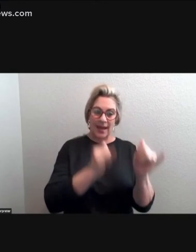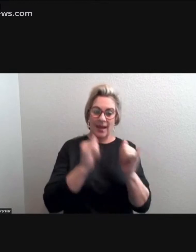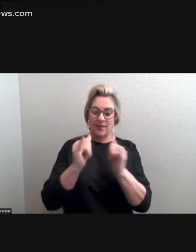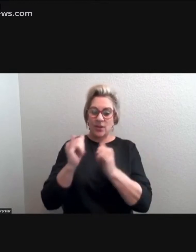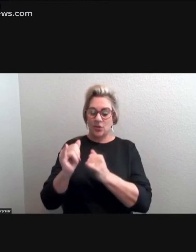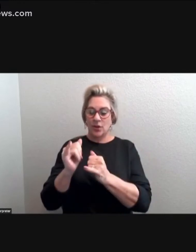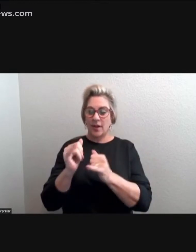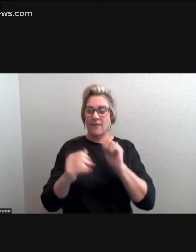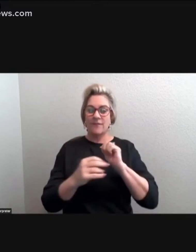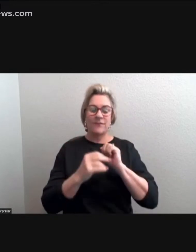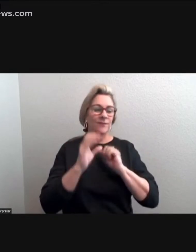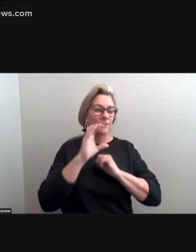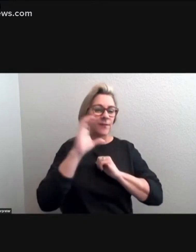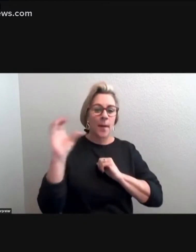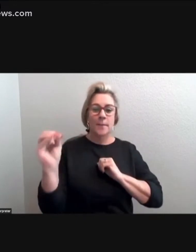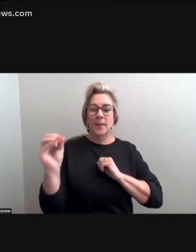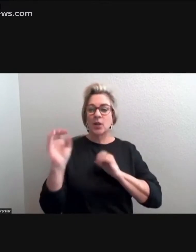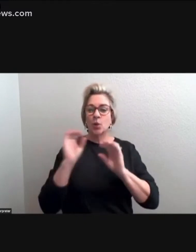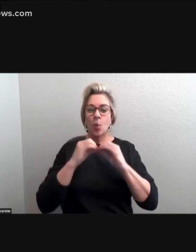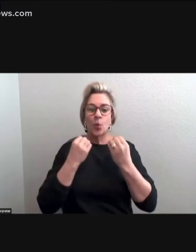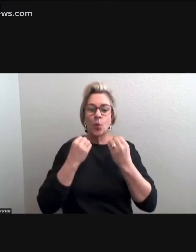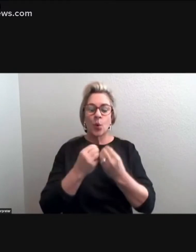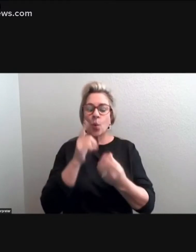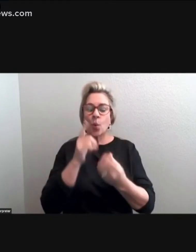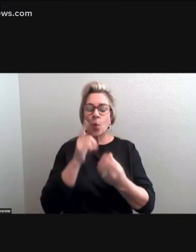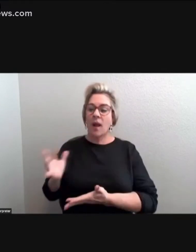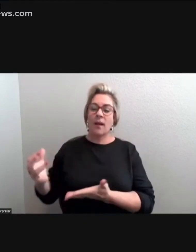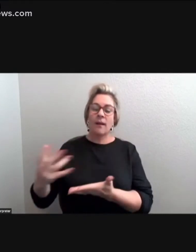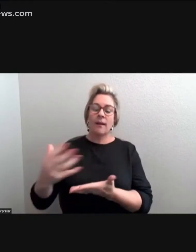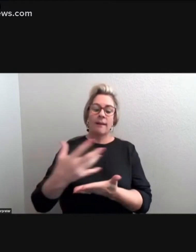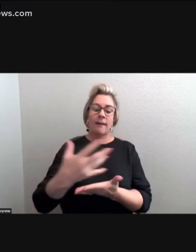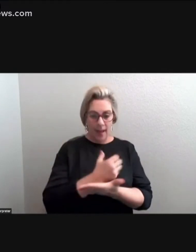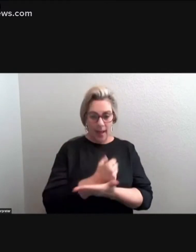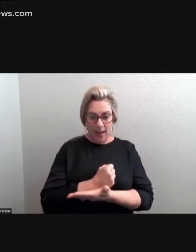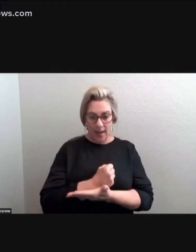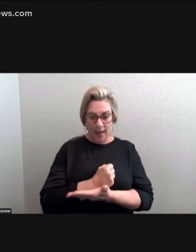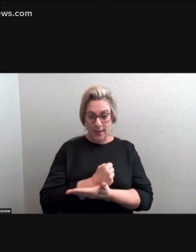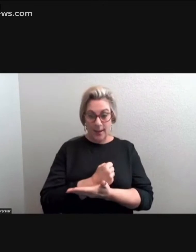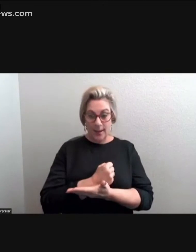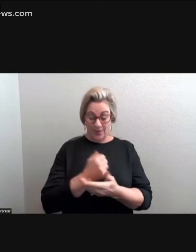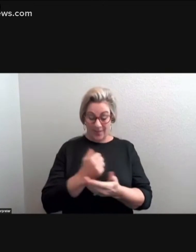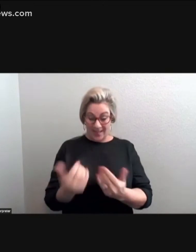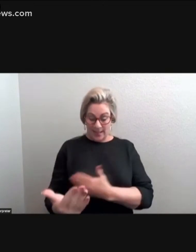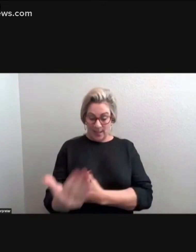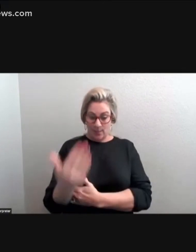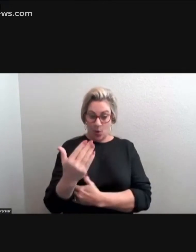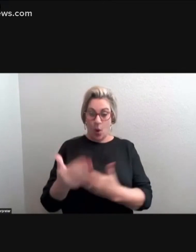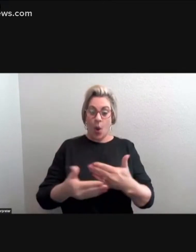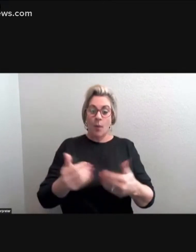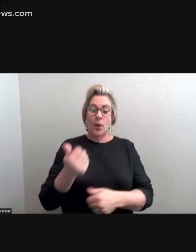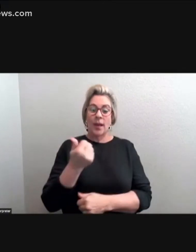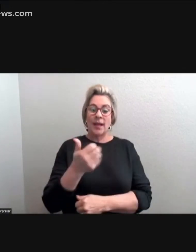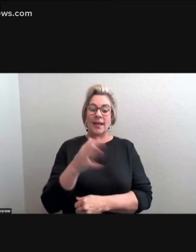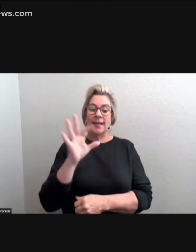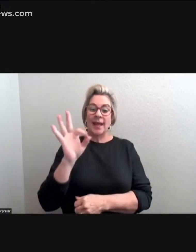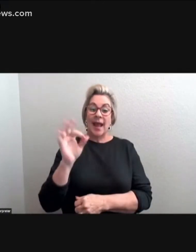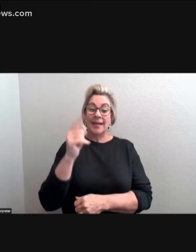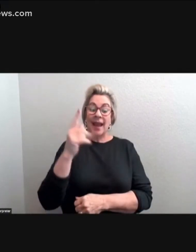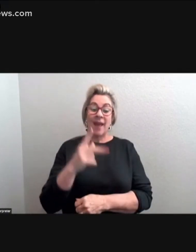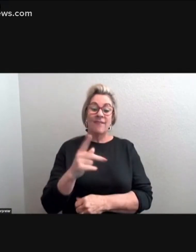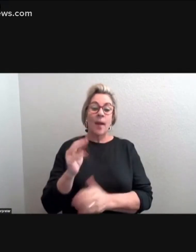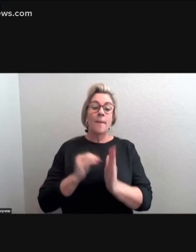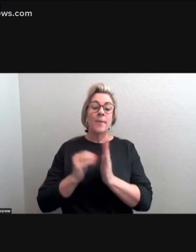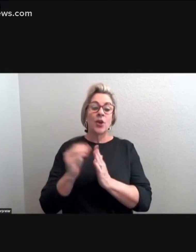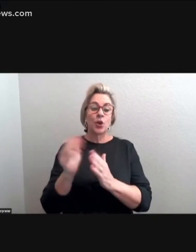individuals, foundations, and companies who have collectively donated, as of this morning, nearly $19.5